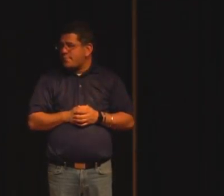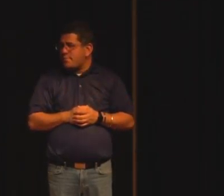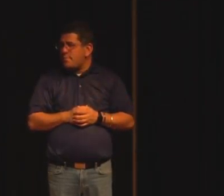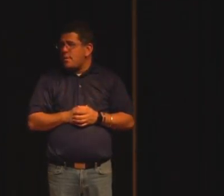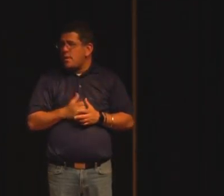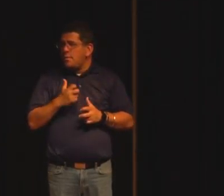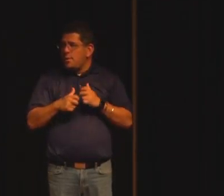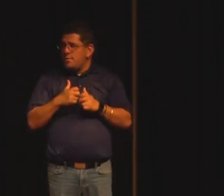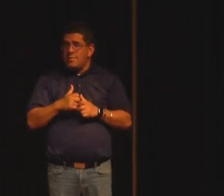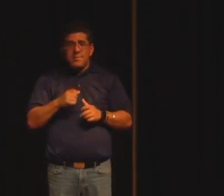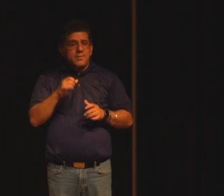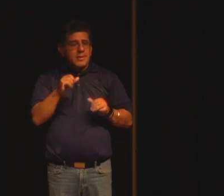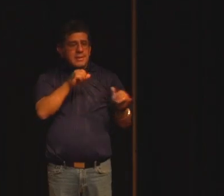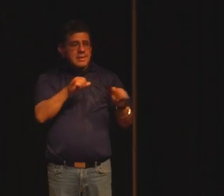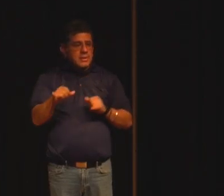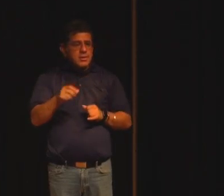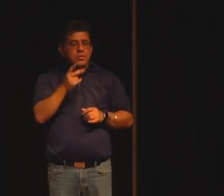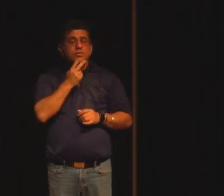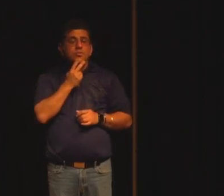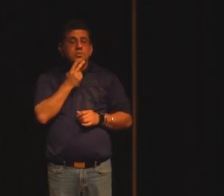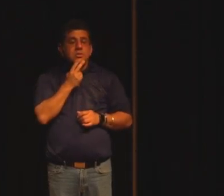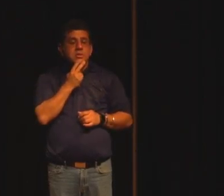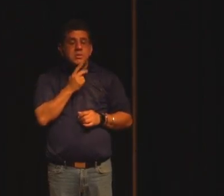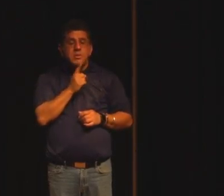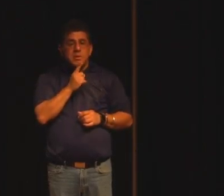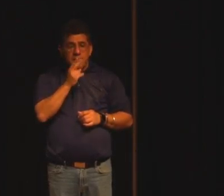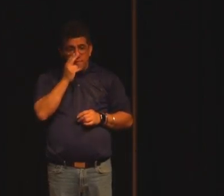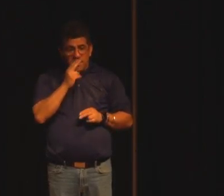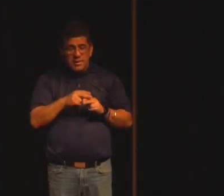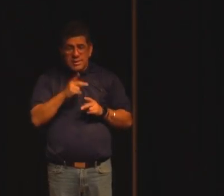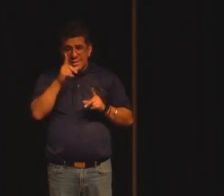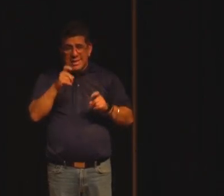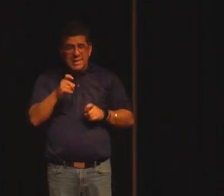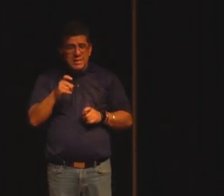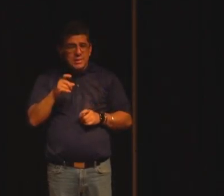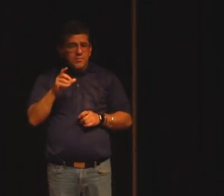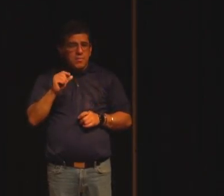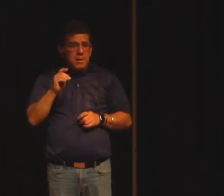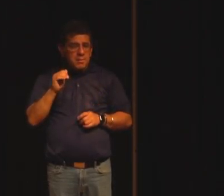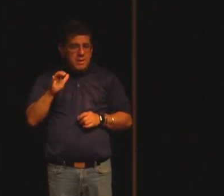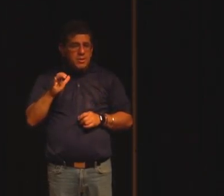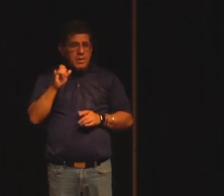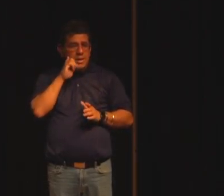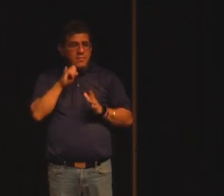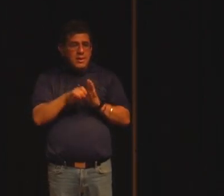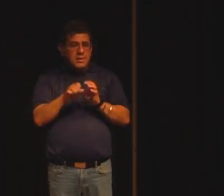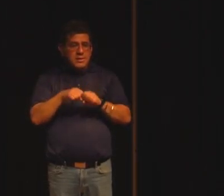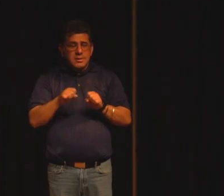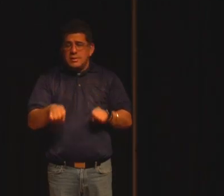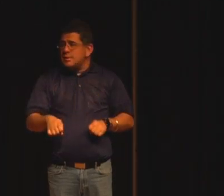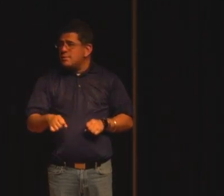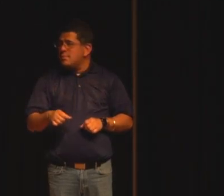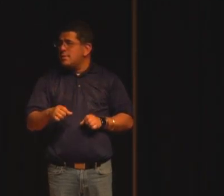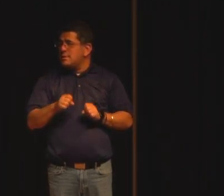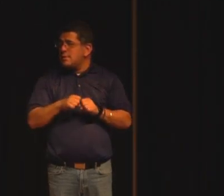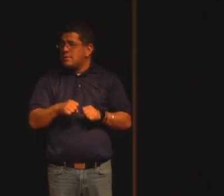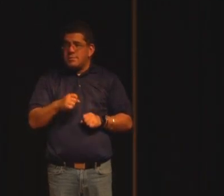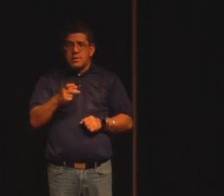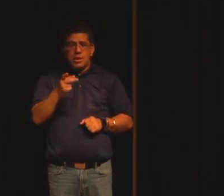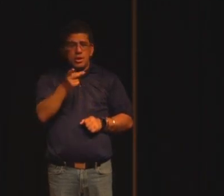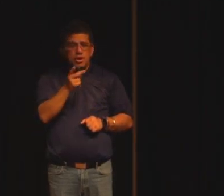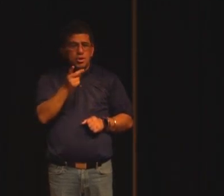The problem of identical twins is actually a real fun test for biometric identification systems. If you have a system that can tell